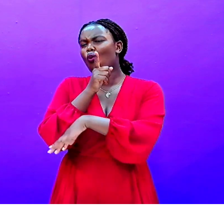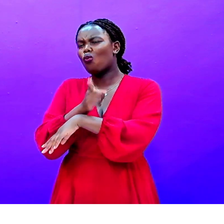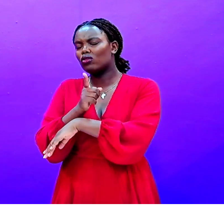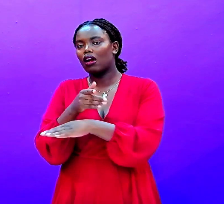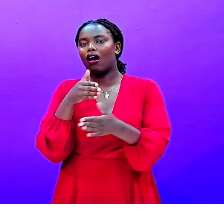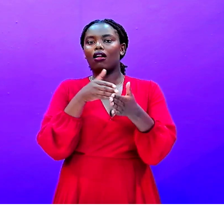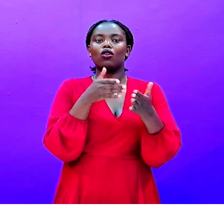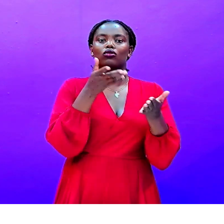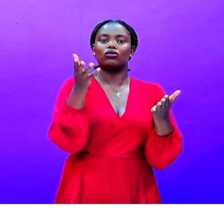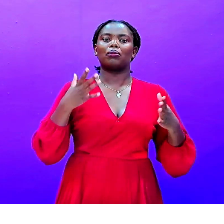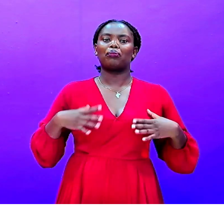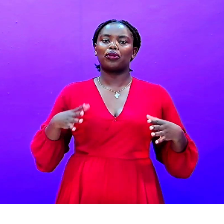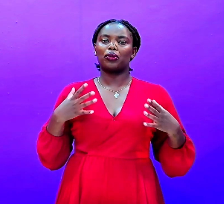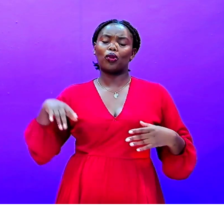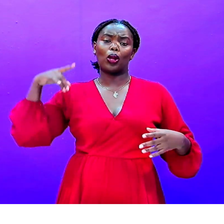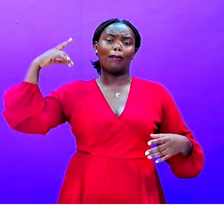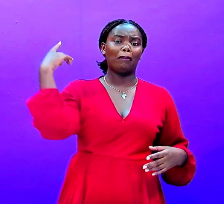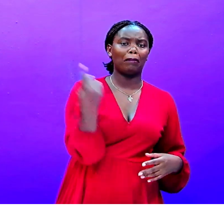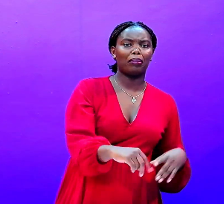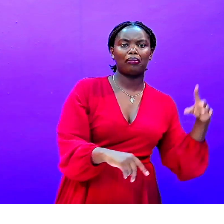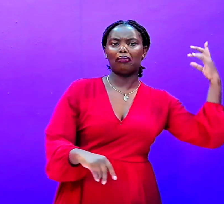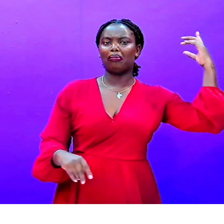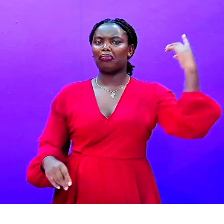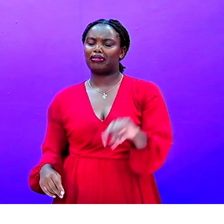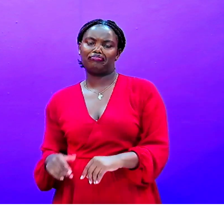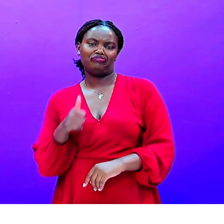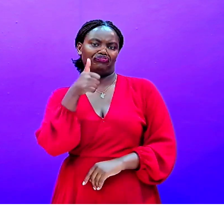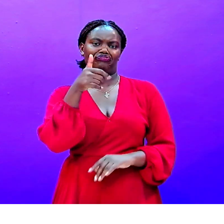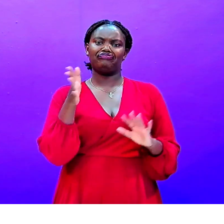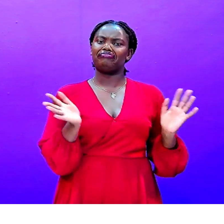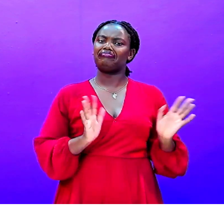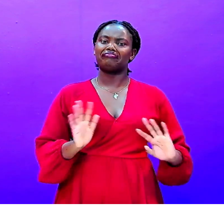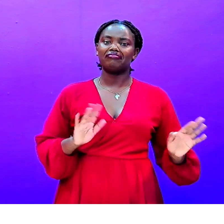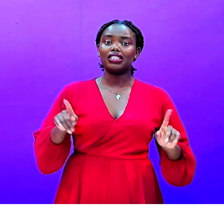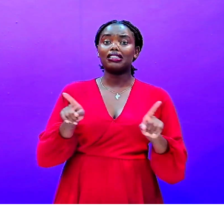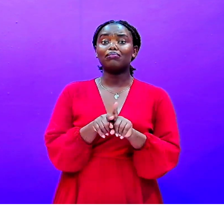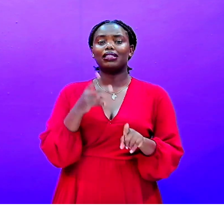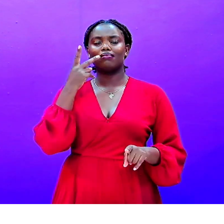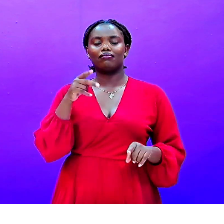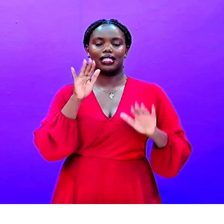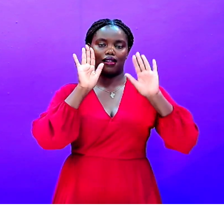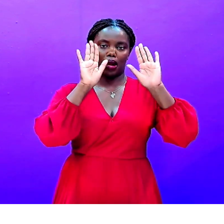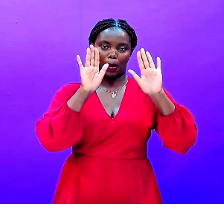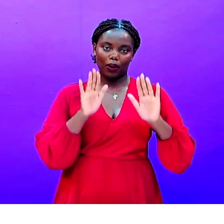invoked historical and religious examples to caution against mob justice,